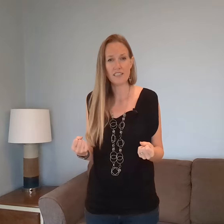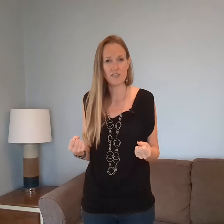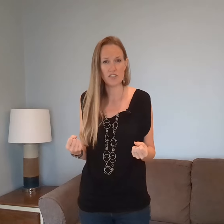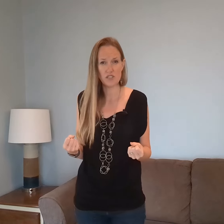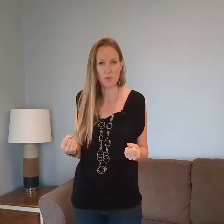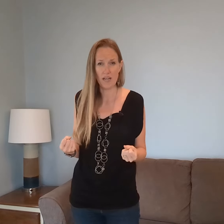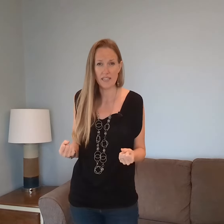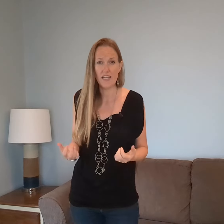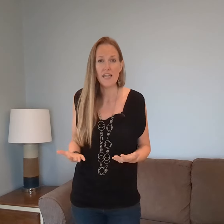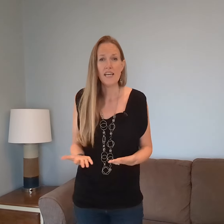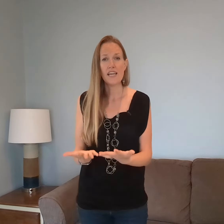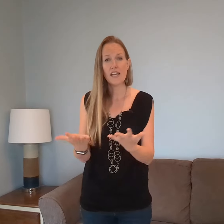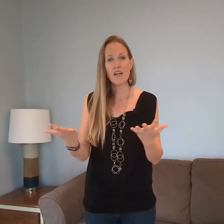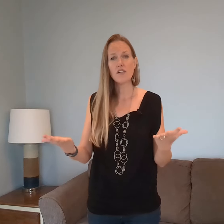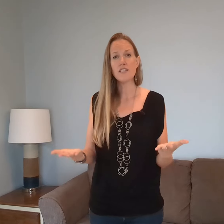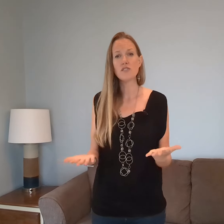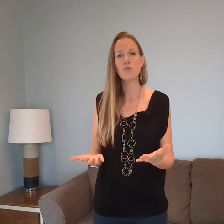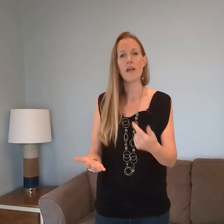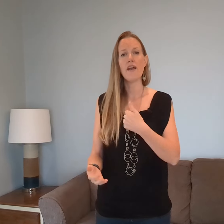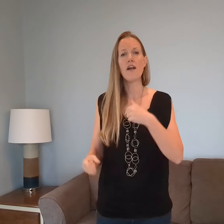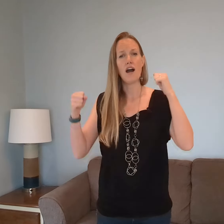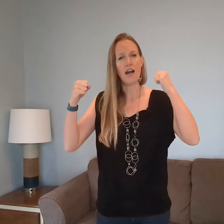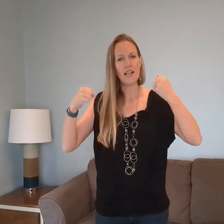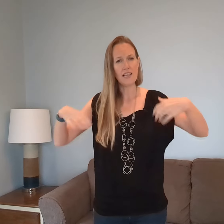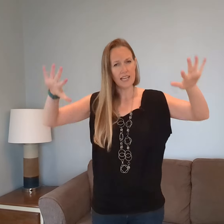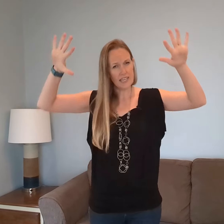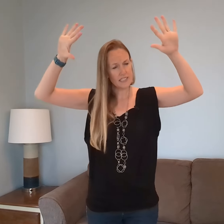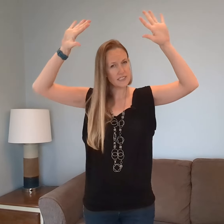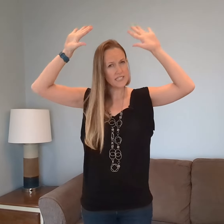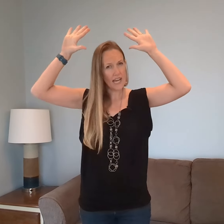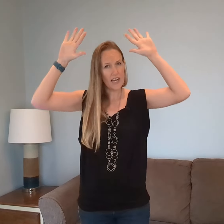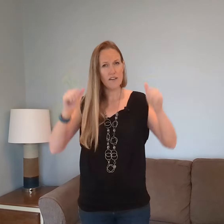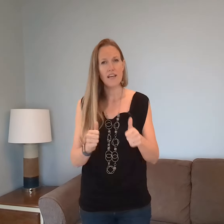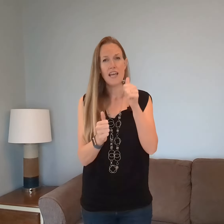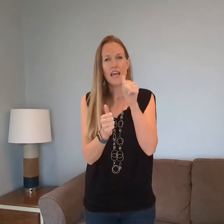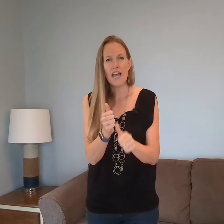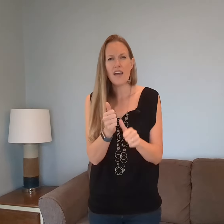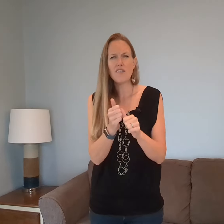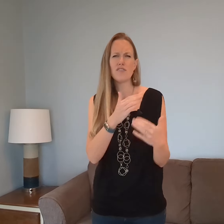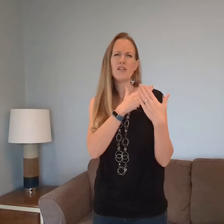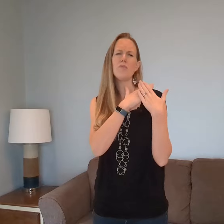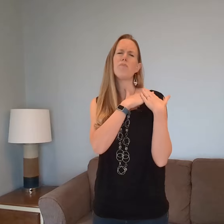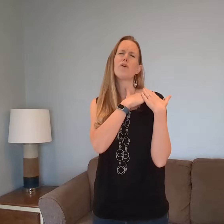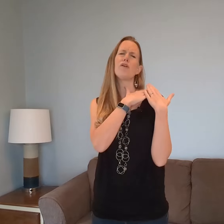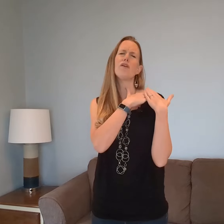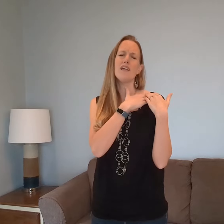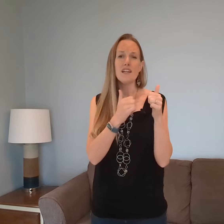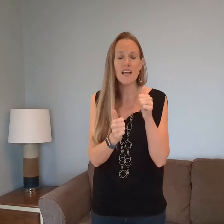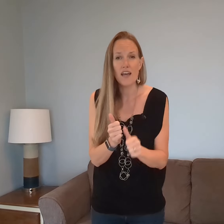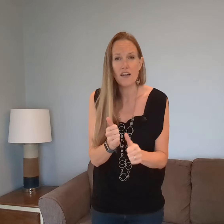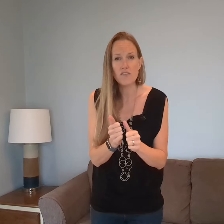to verse one. Here is where I lay it down, every burden,